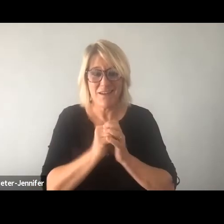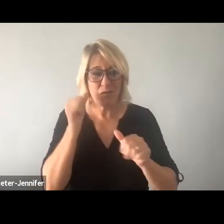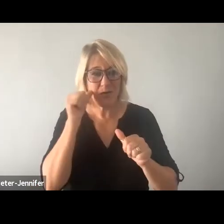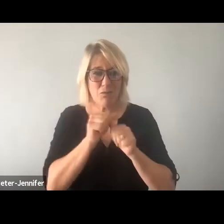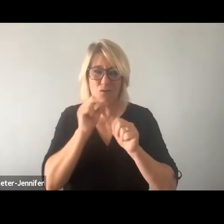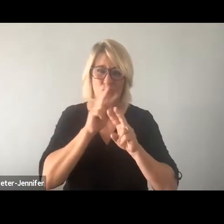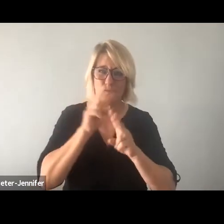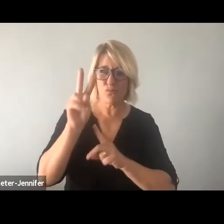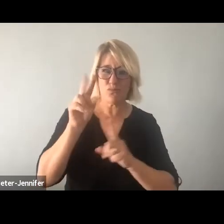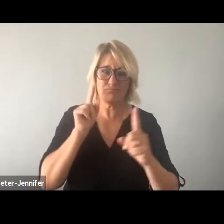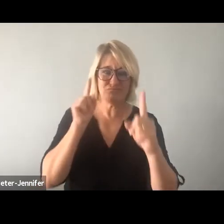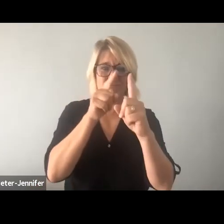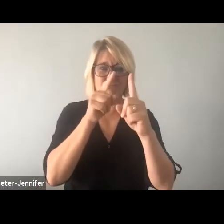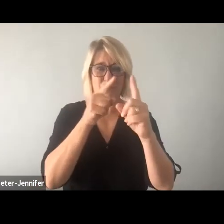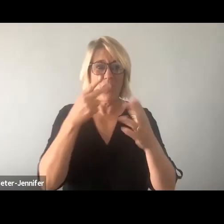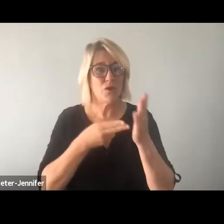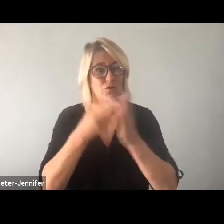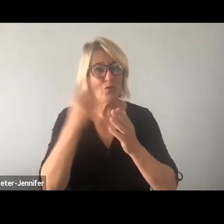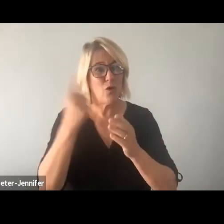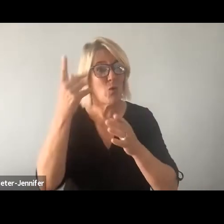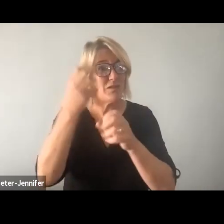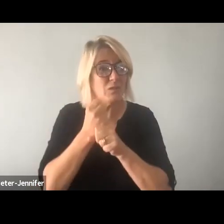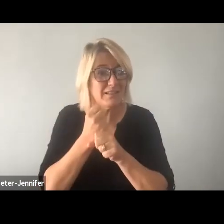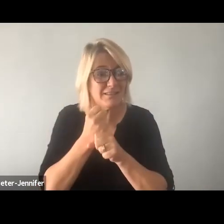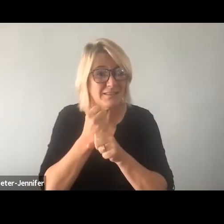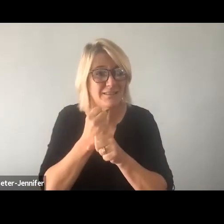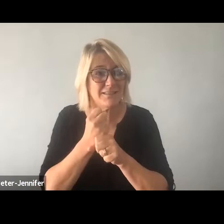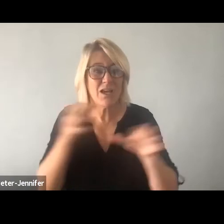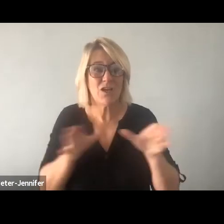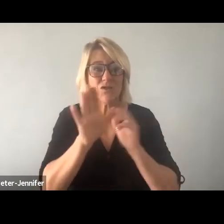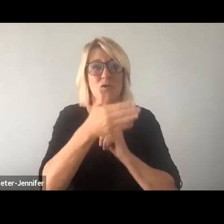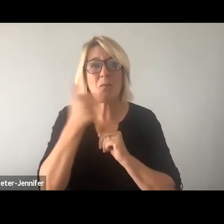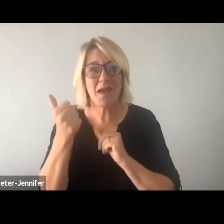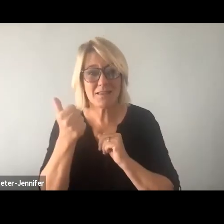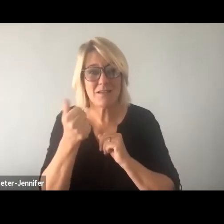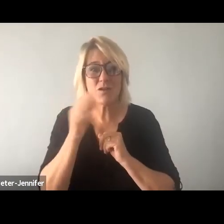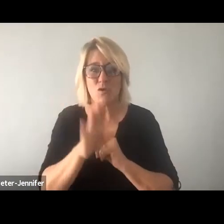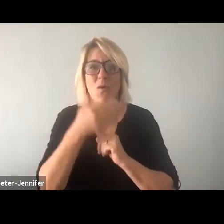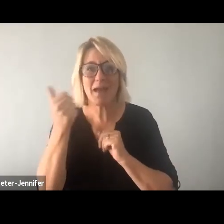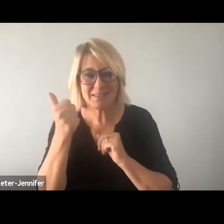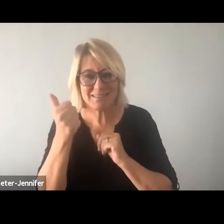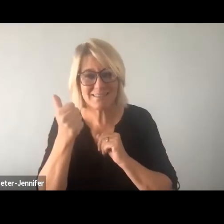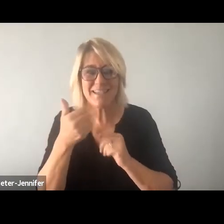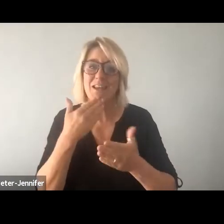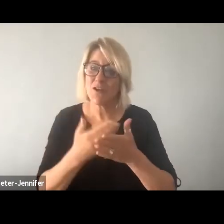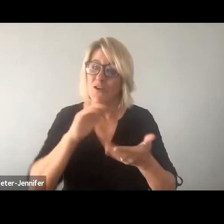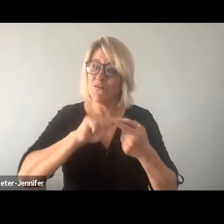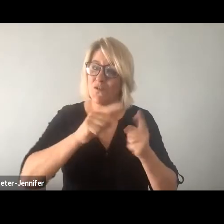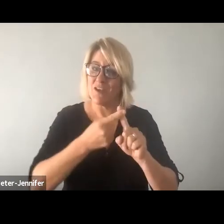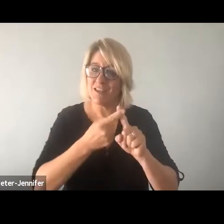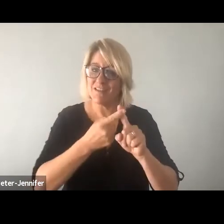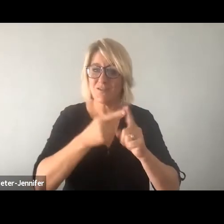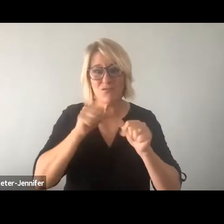prize. The truth will always win, and do your best to be your best and be a good friend to the